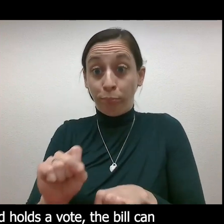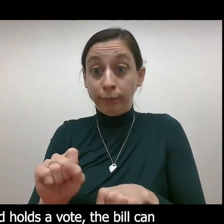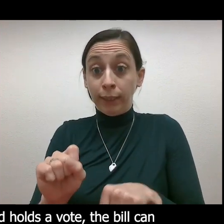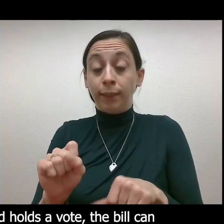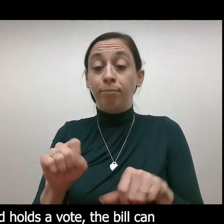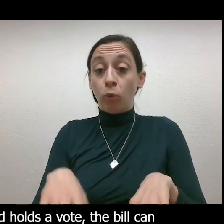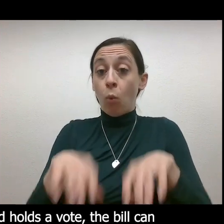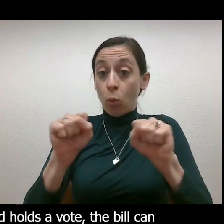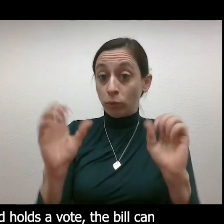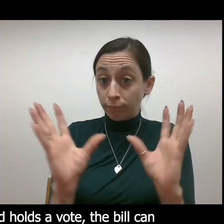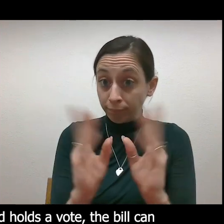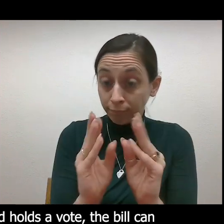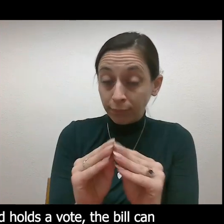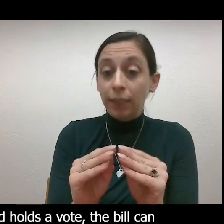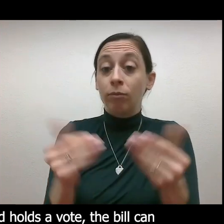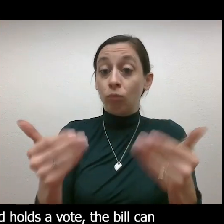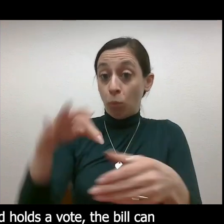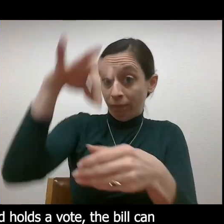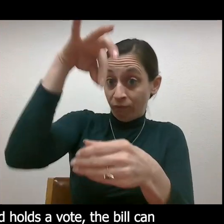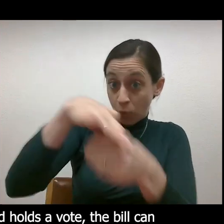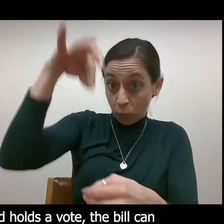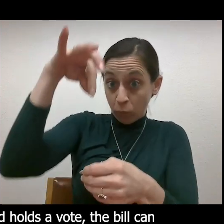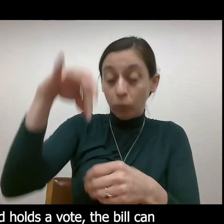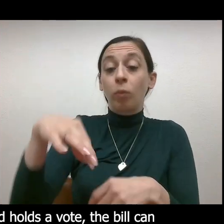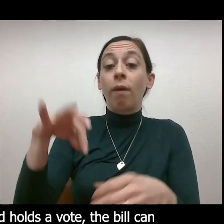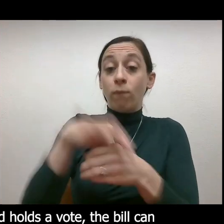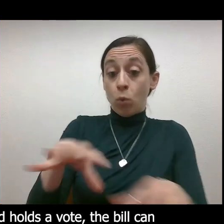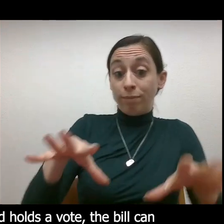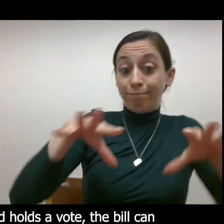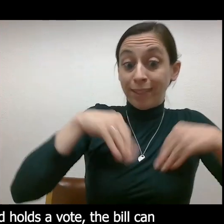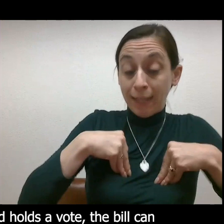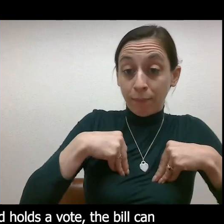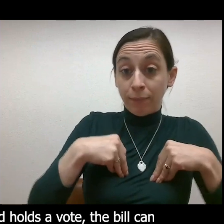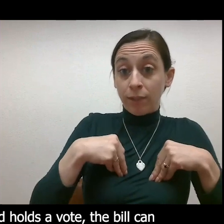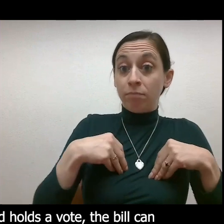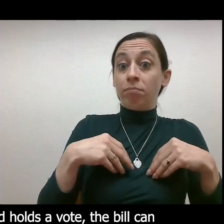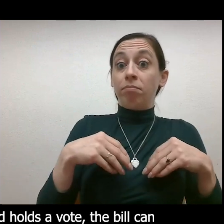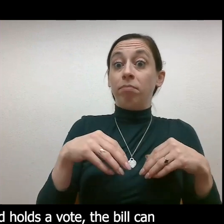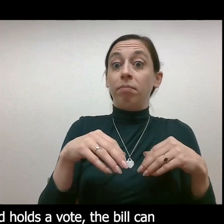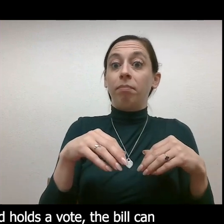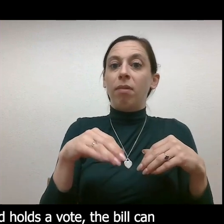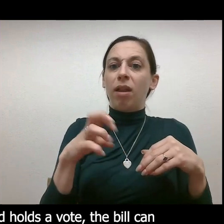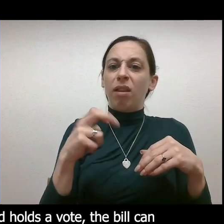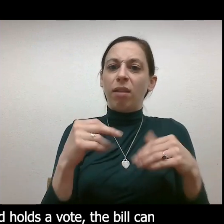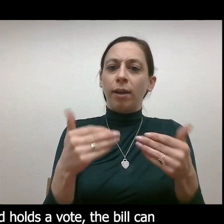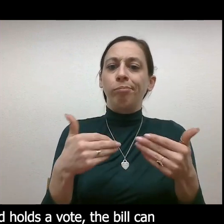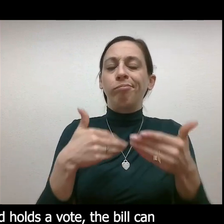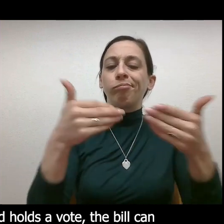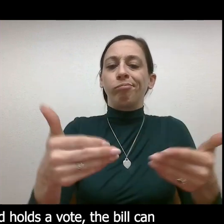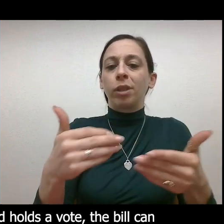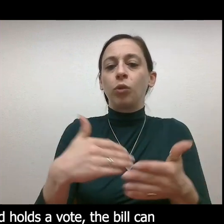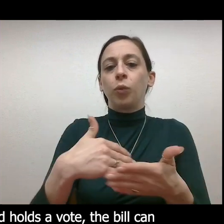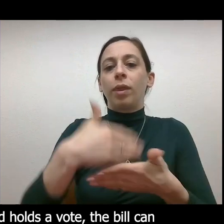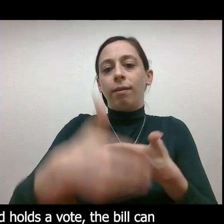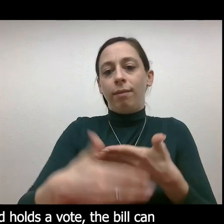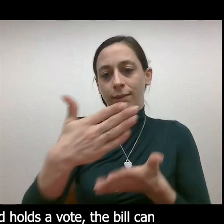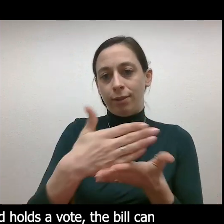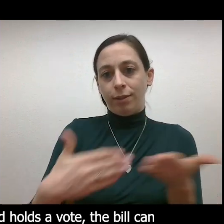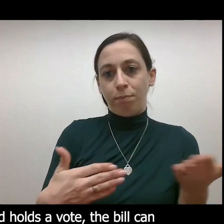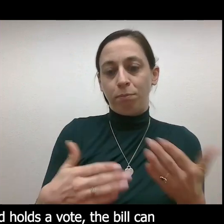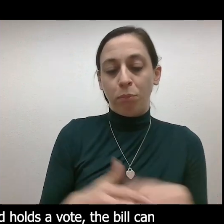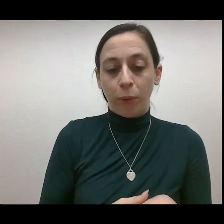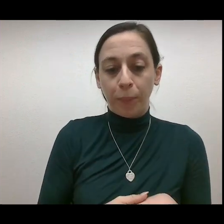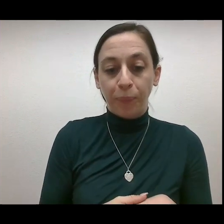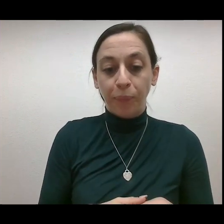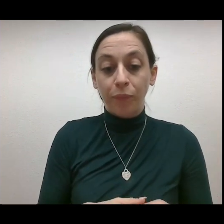If the committee does host a meeting and holds a vote, the bill can be voted